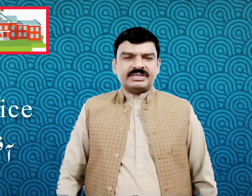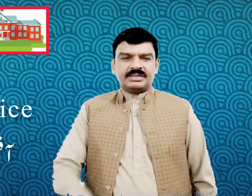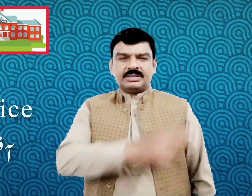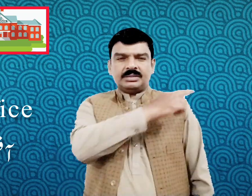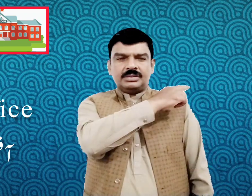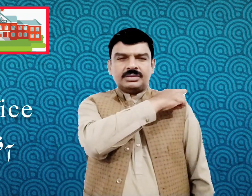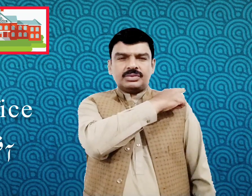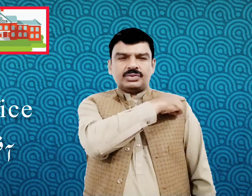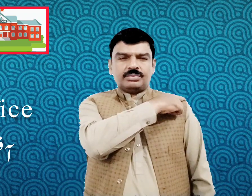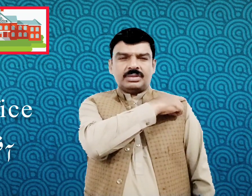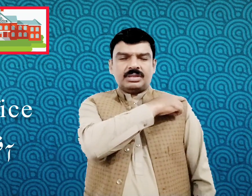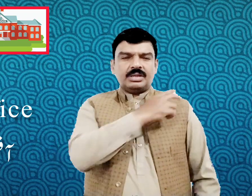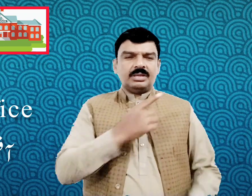office, zimmedari,